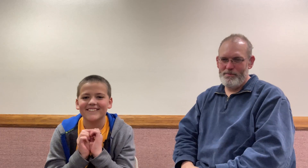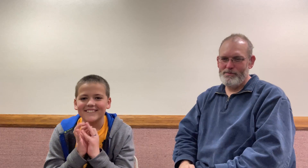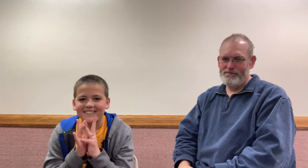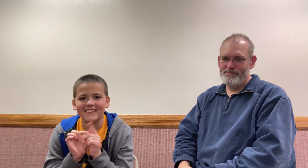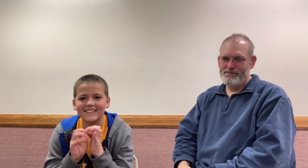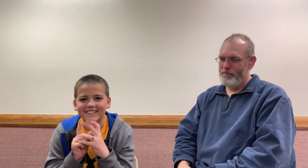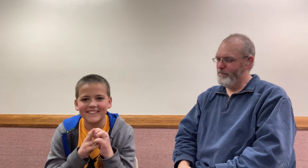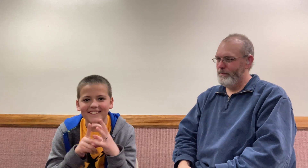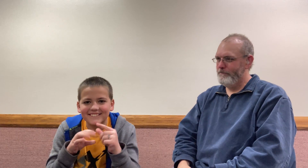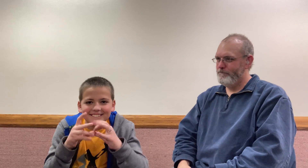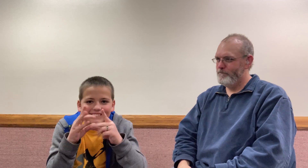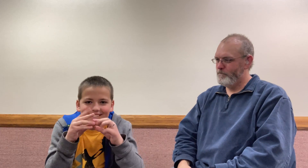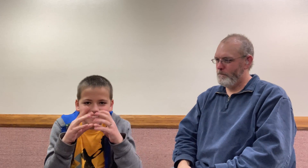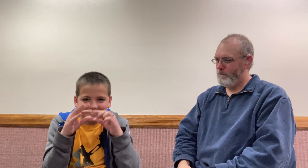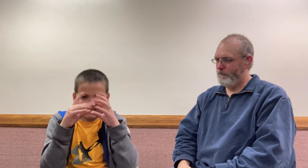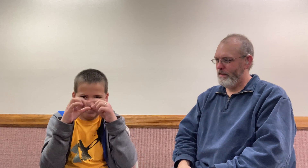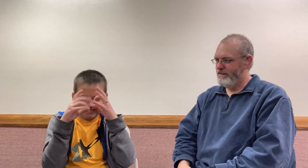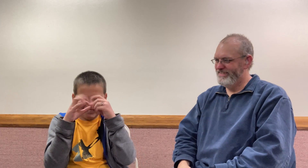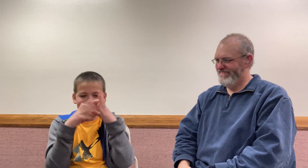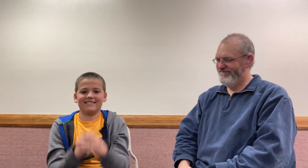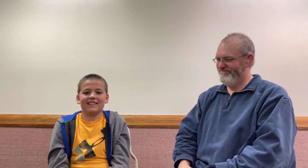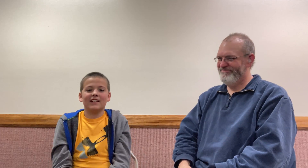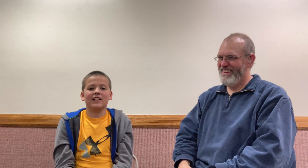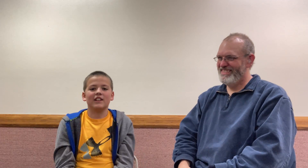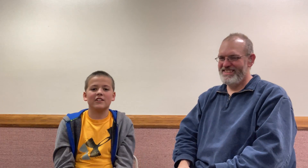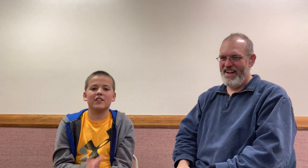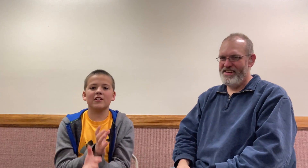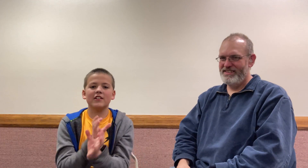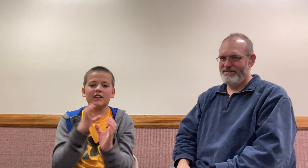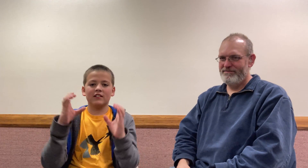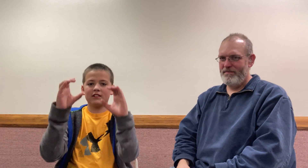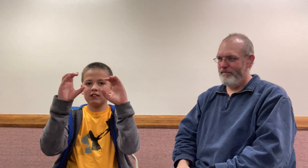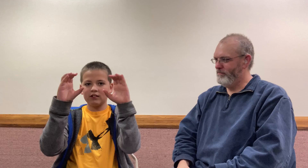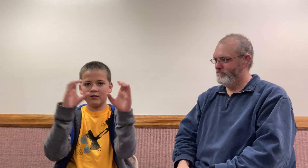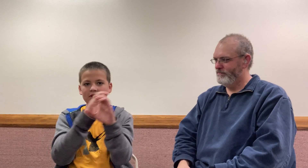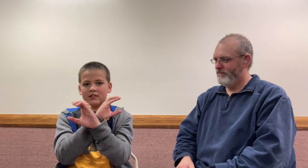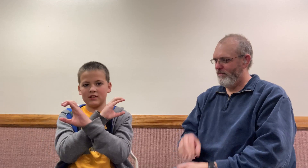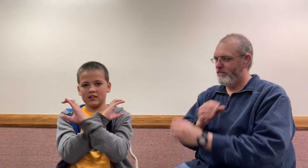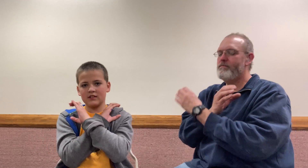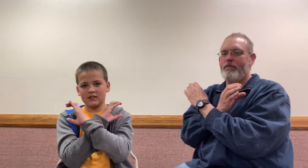Super fun. Okay, how about charity? Charity is who sees.